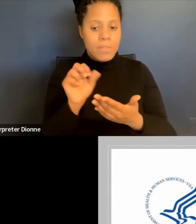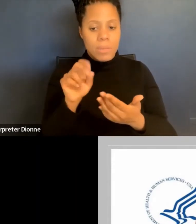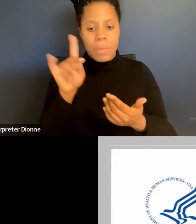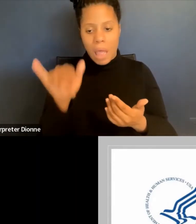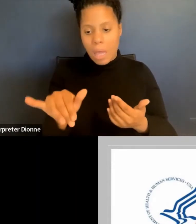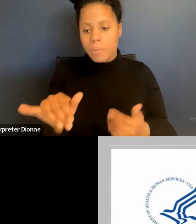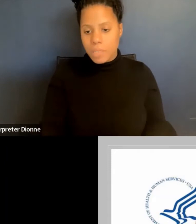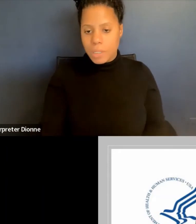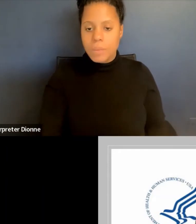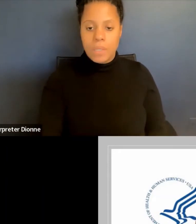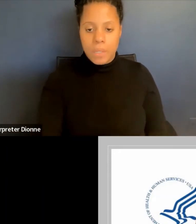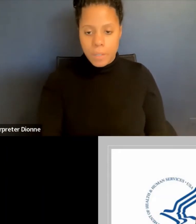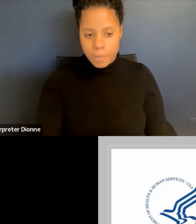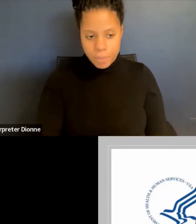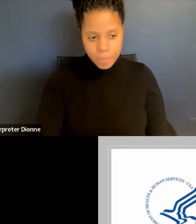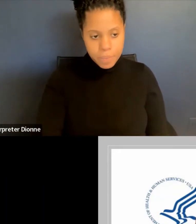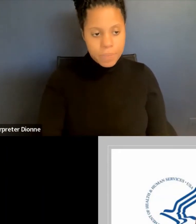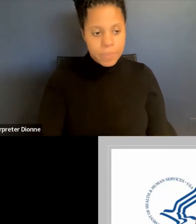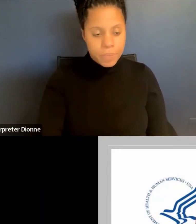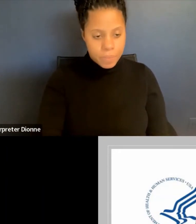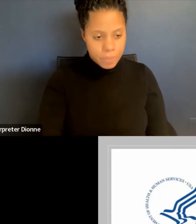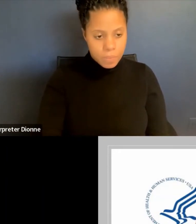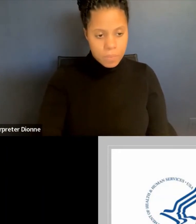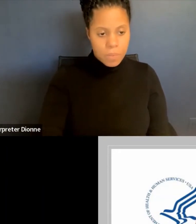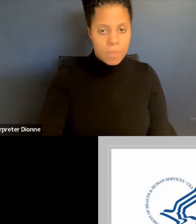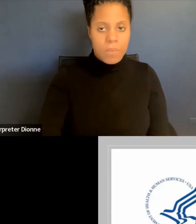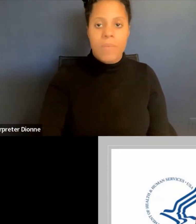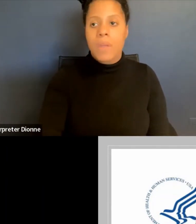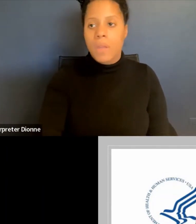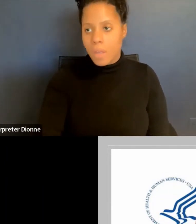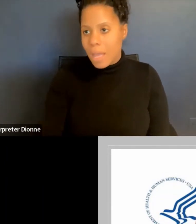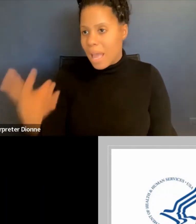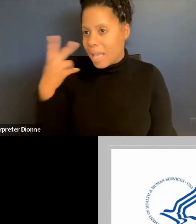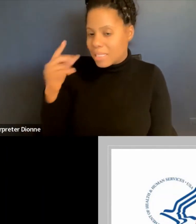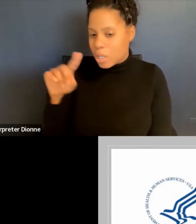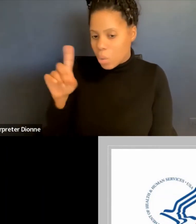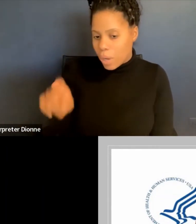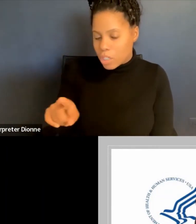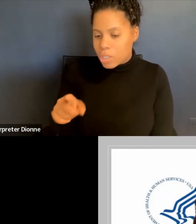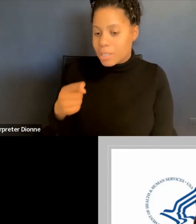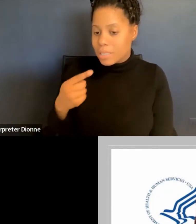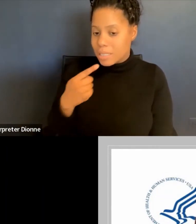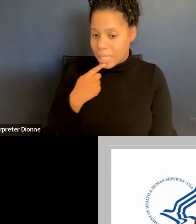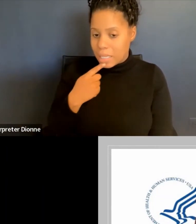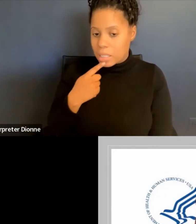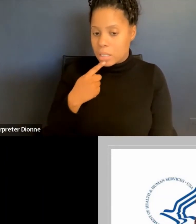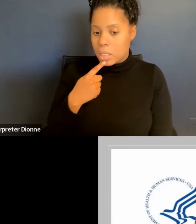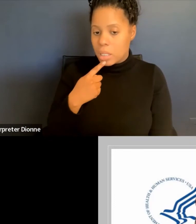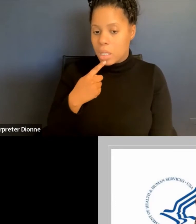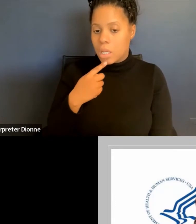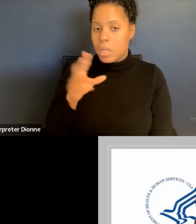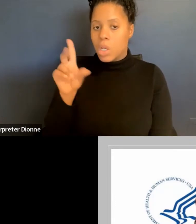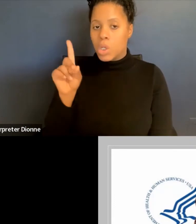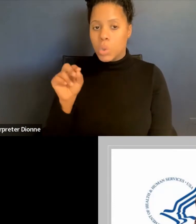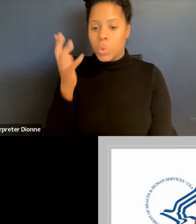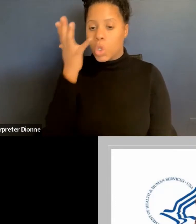established. We have a question, Michelle, that says, do lookalike health centers qualify to be part of this